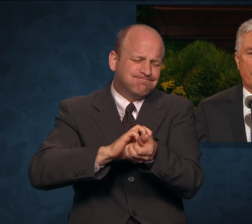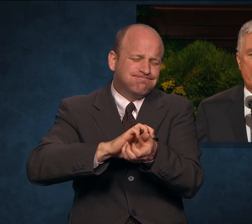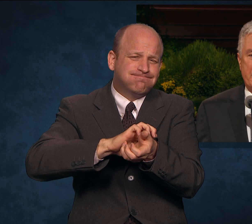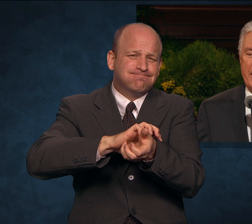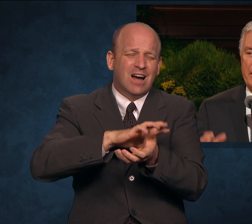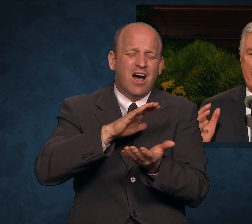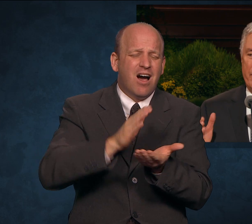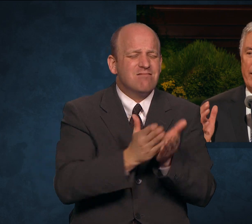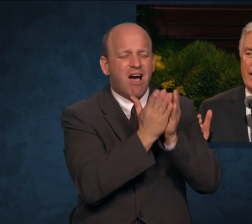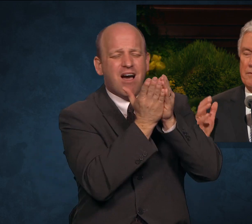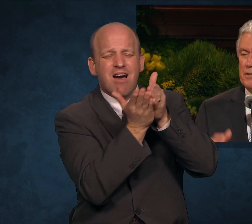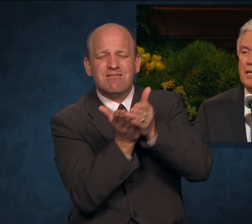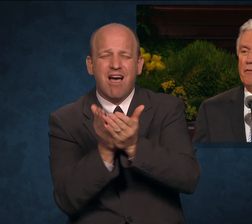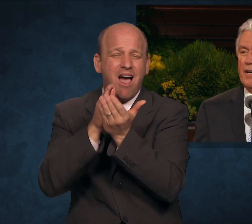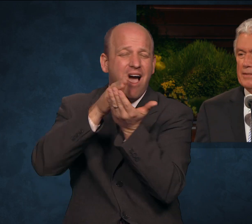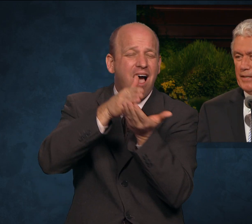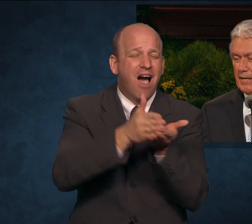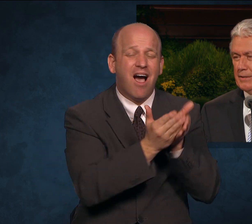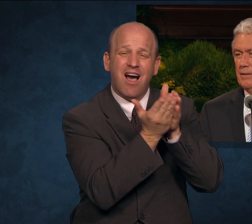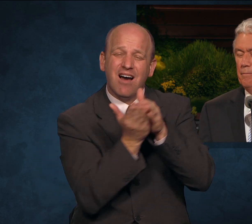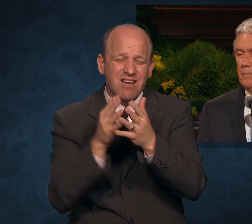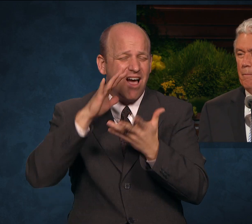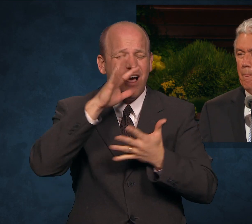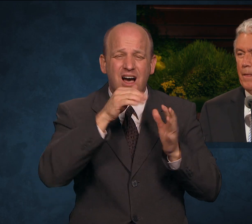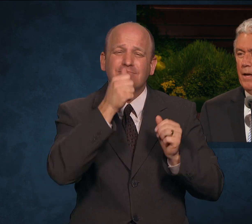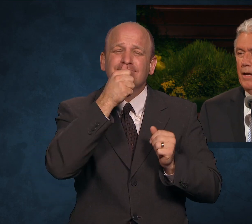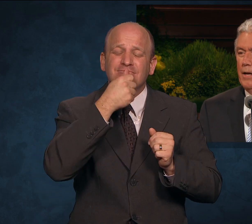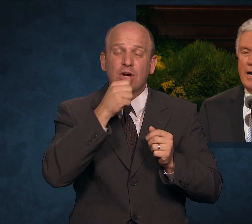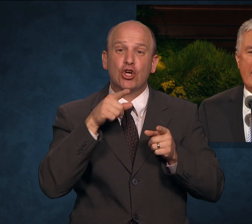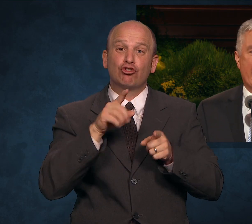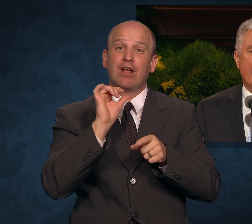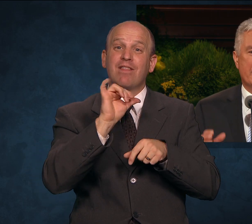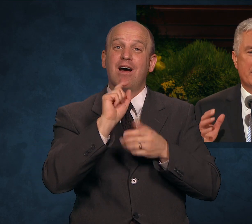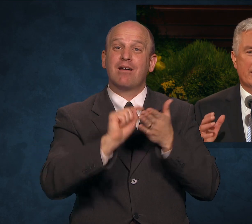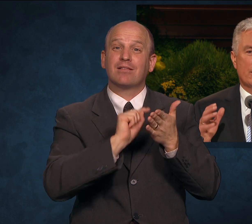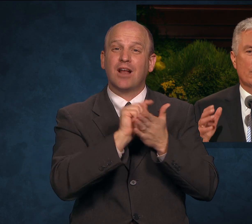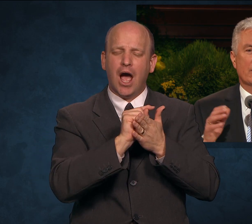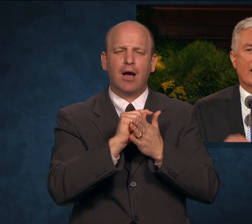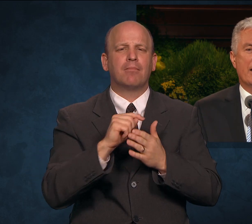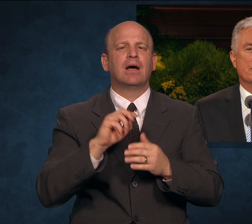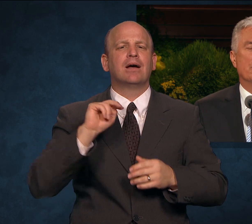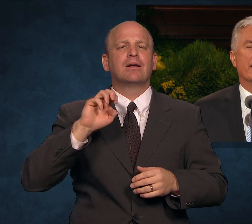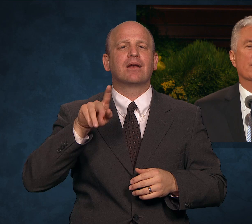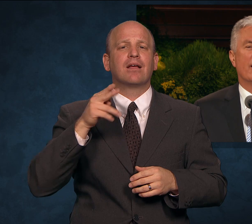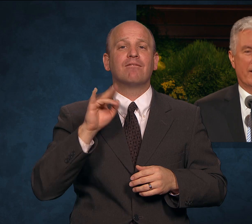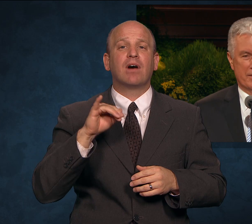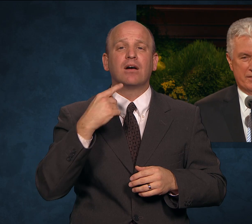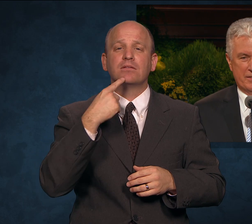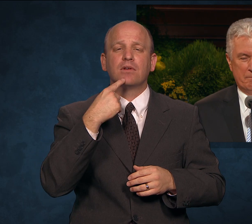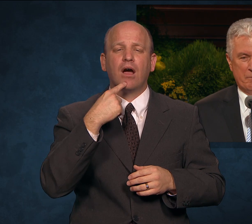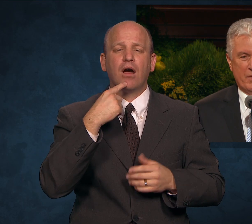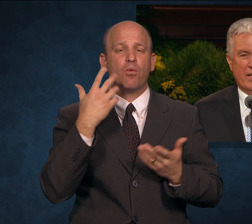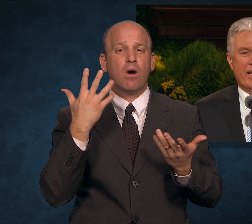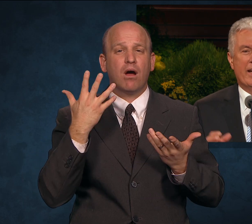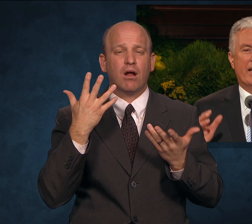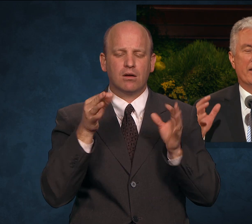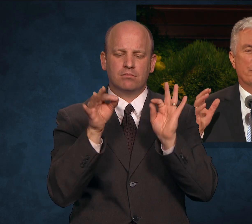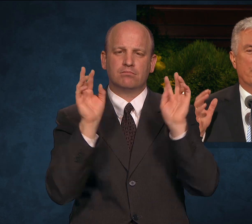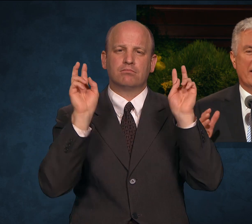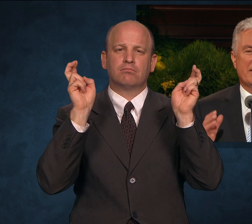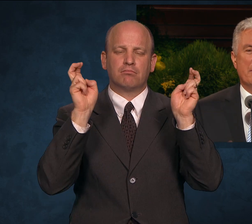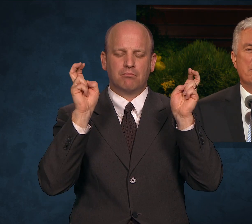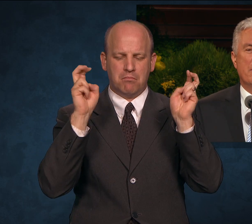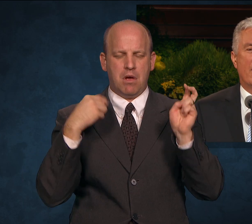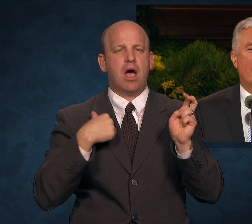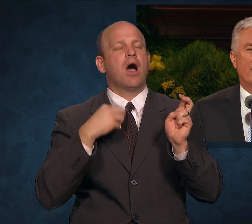depth of the sea nevertheless Nephi said I did look unto my God and I